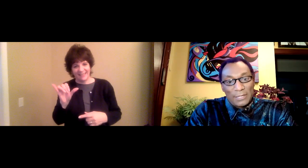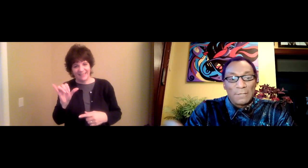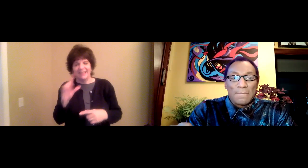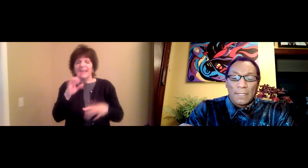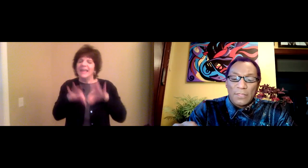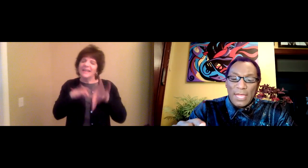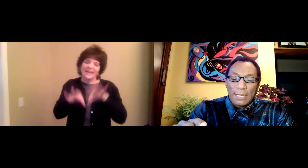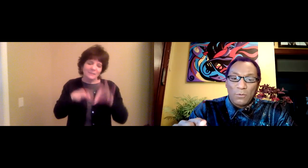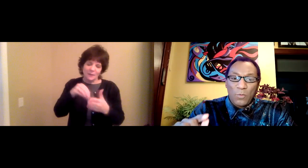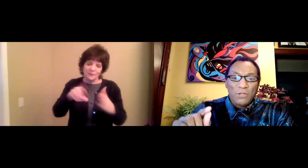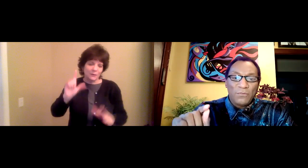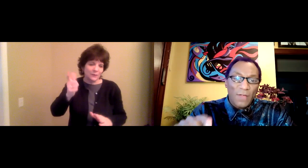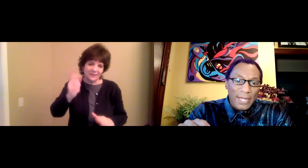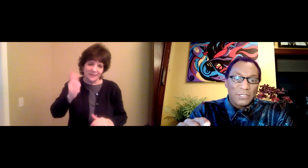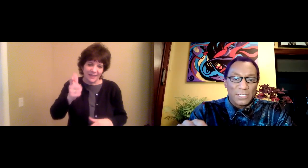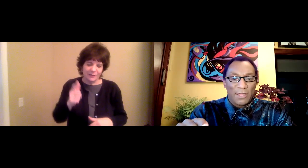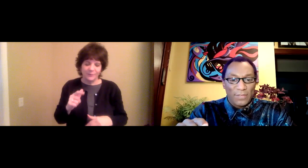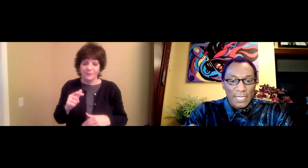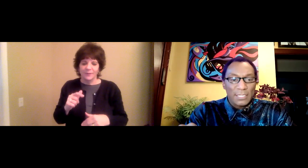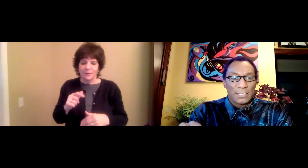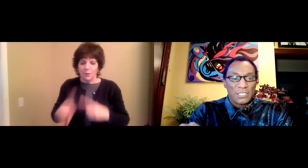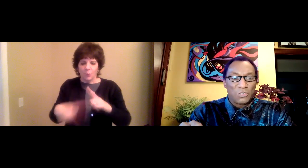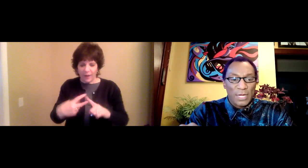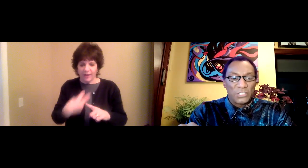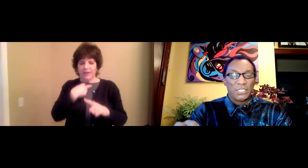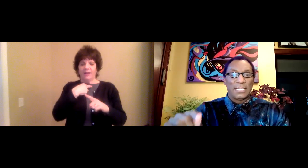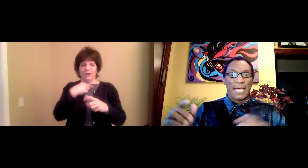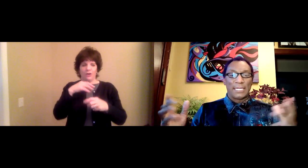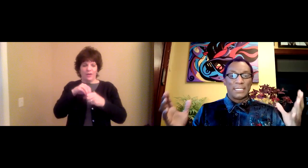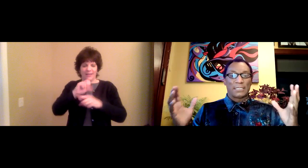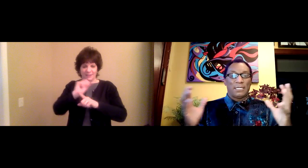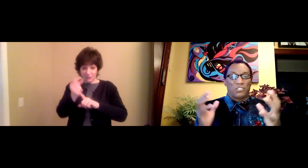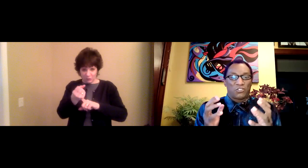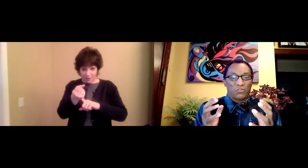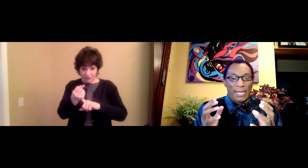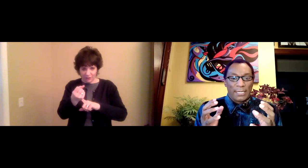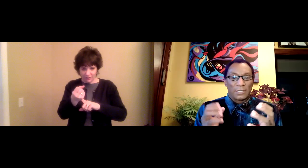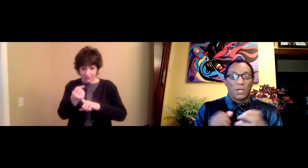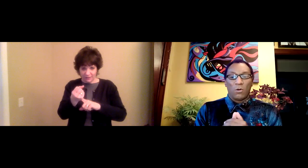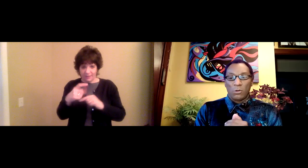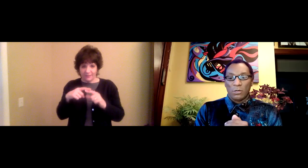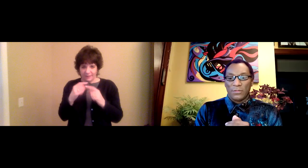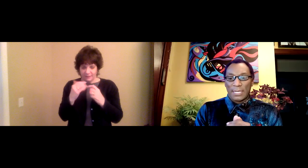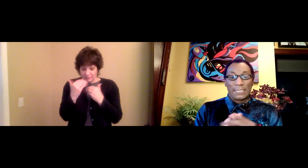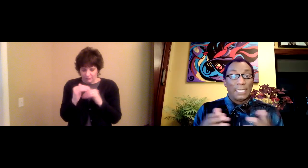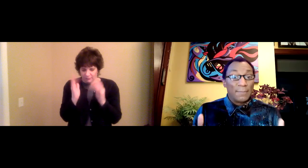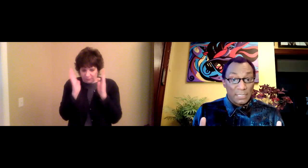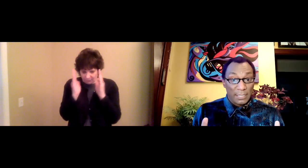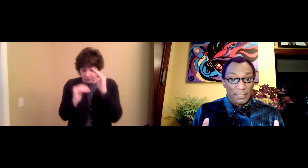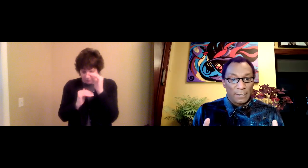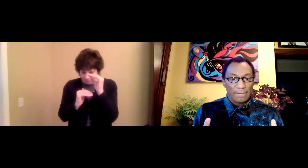to them later, that when you find yourself in a situation that is constrained or that